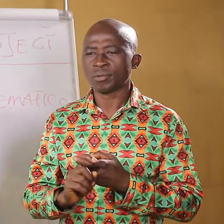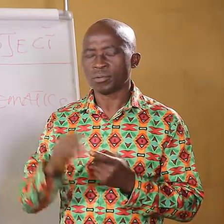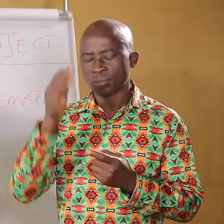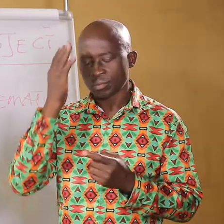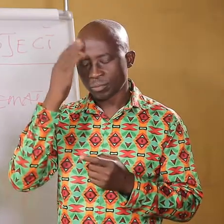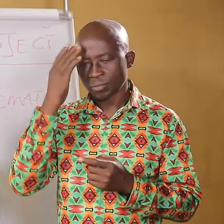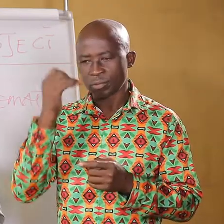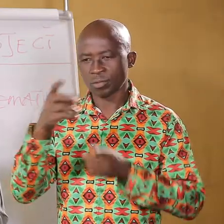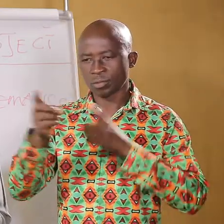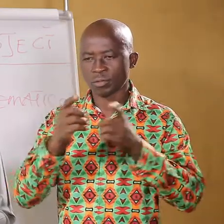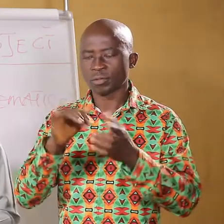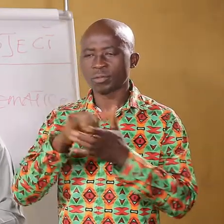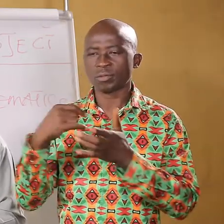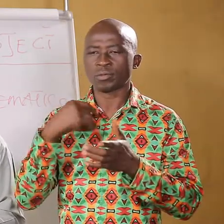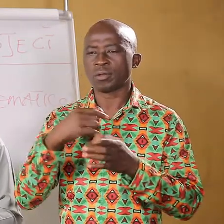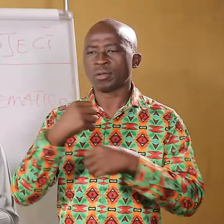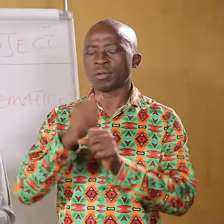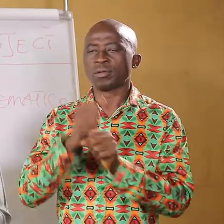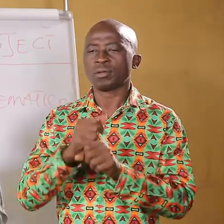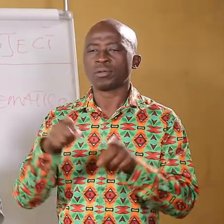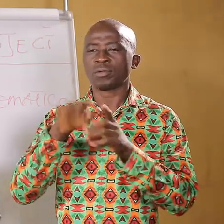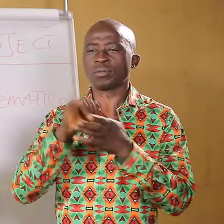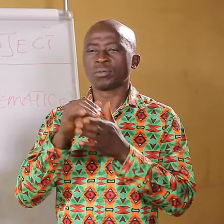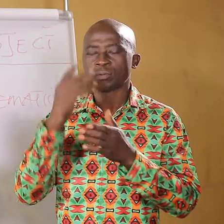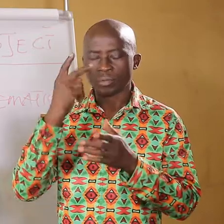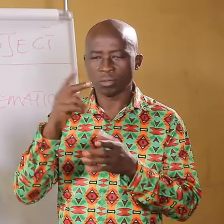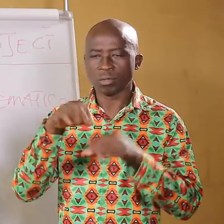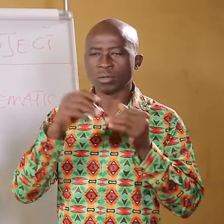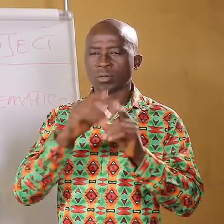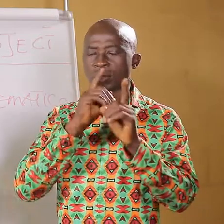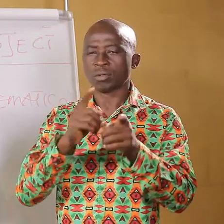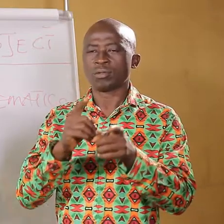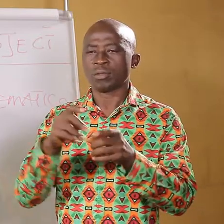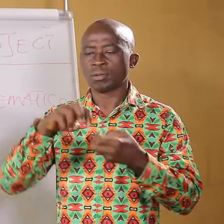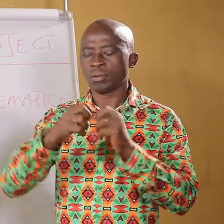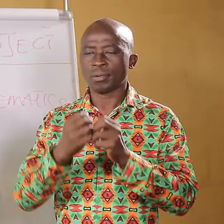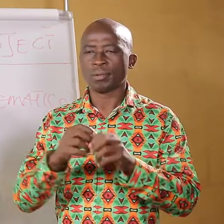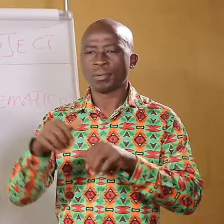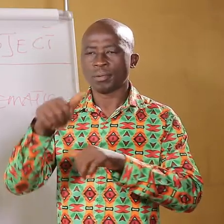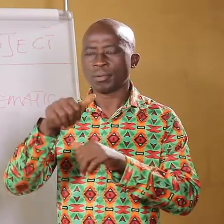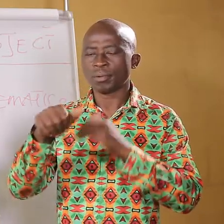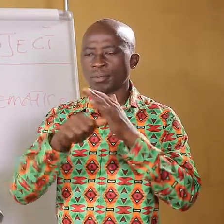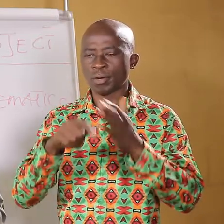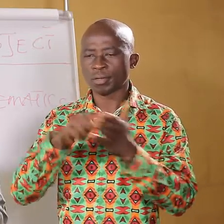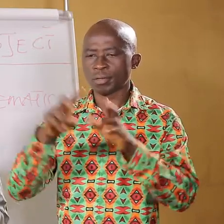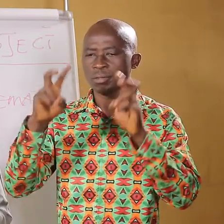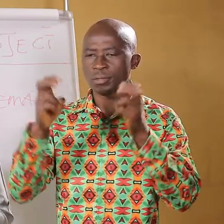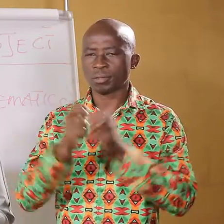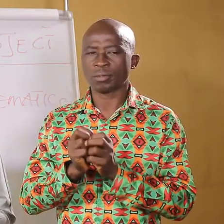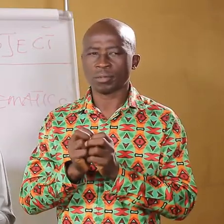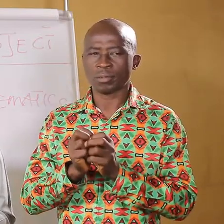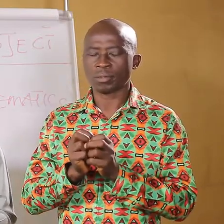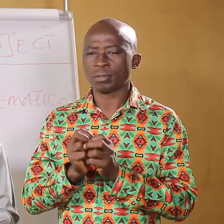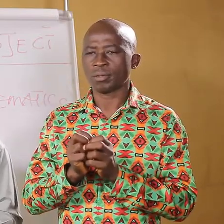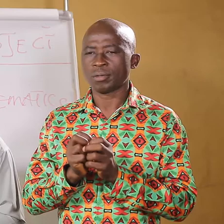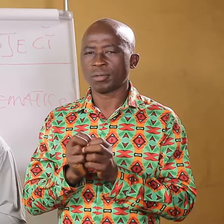ascertaining the definition we've already made so that we can see how we solve problems under polygon involving